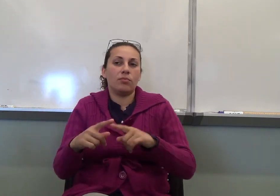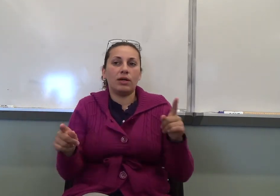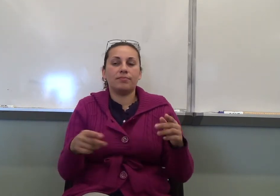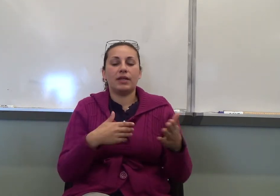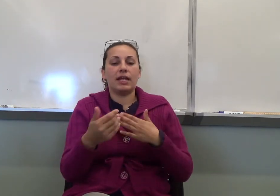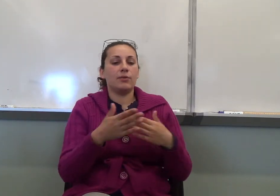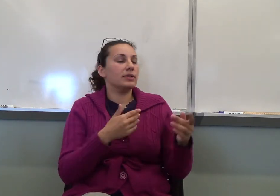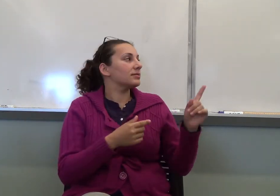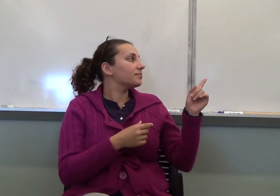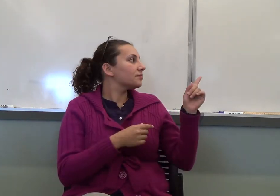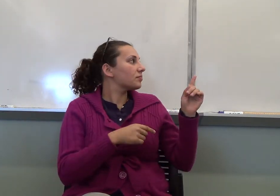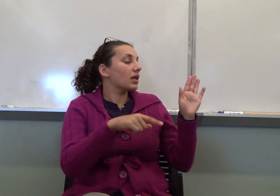subtract 4.2.